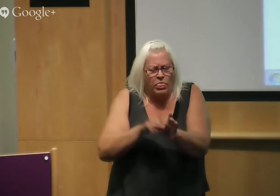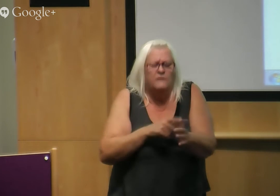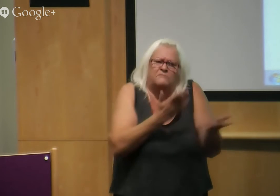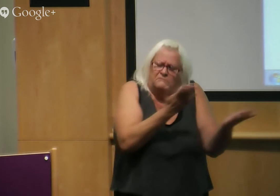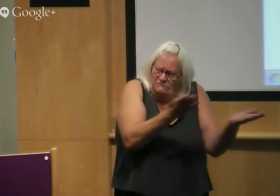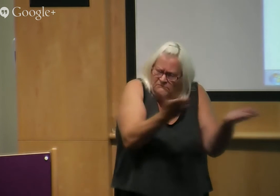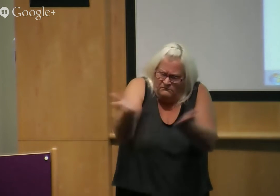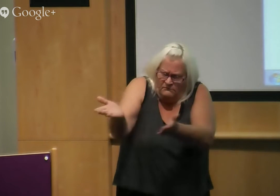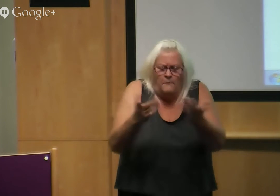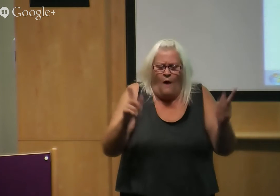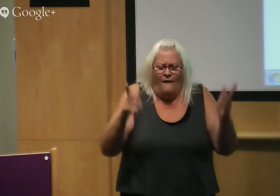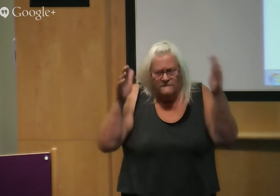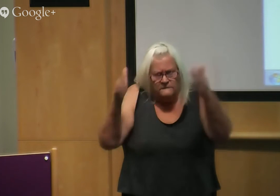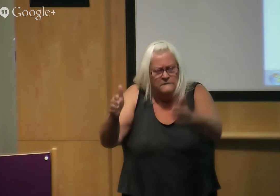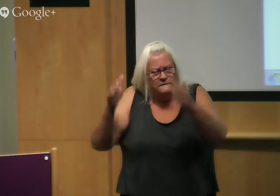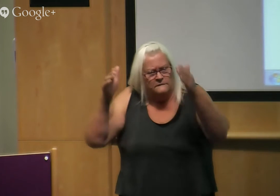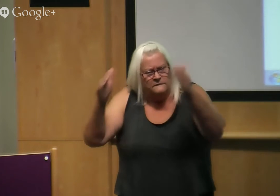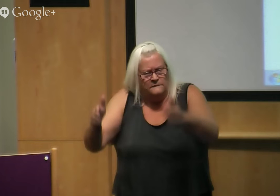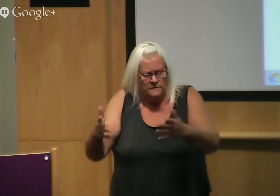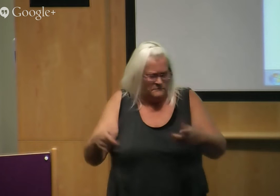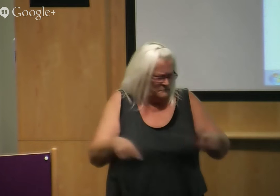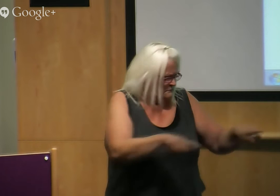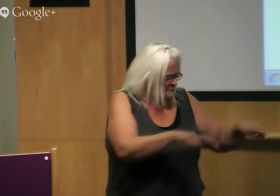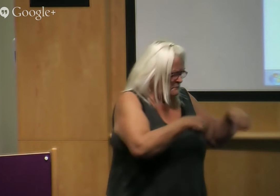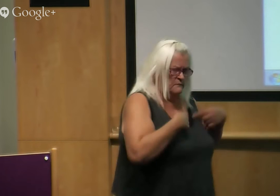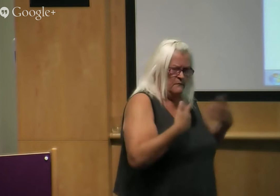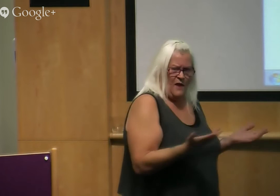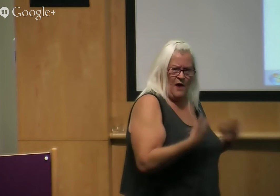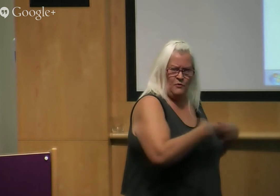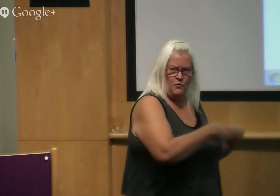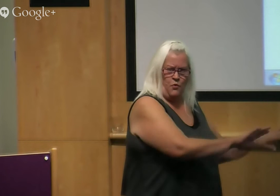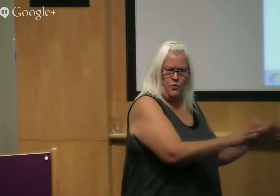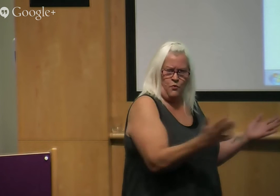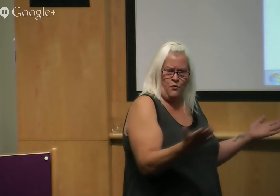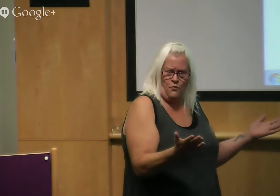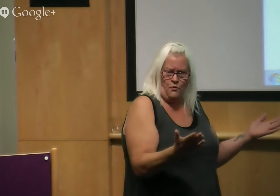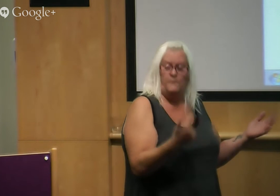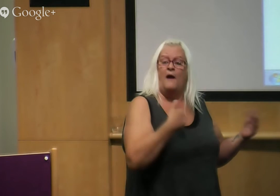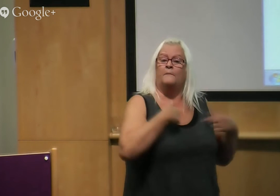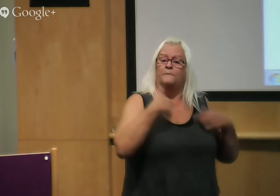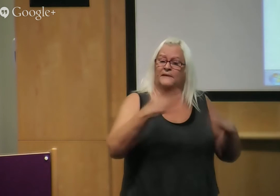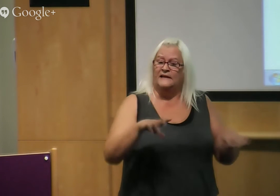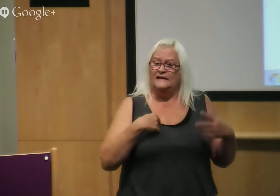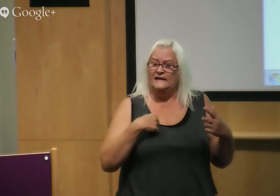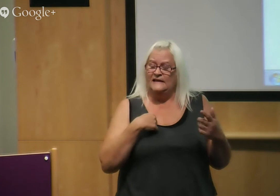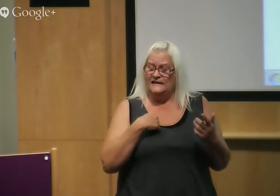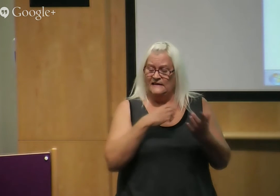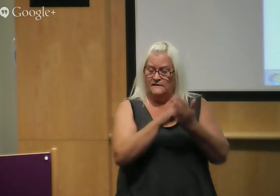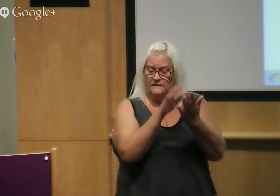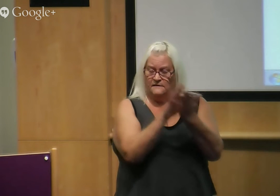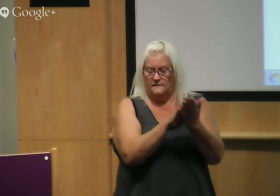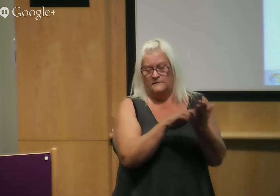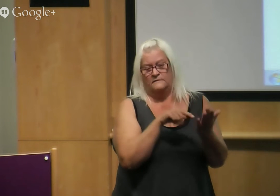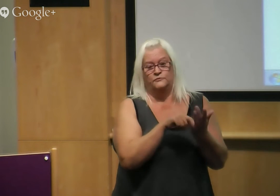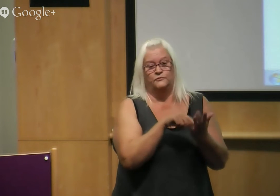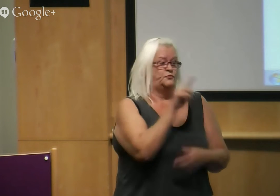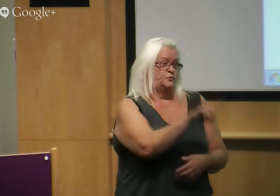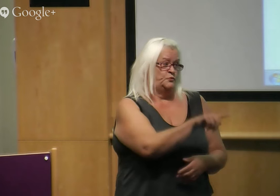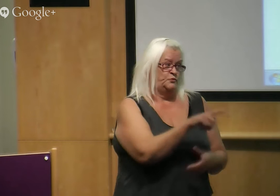You know, there's nothing against the youth scheme or the youth initiative, but I do think that older people are left and they don't know where to